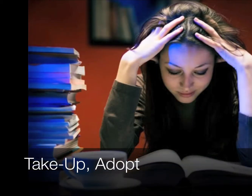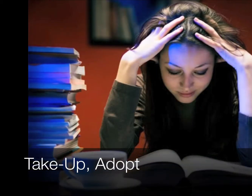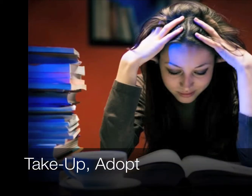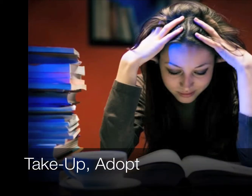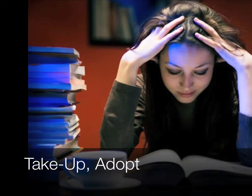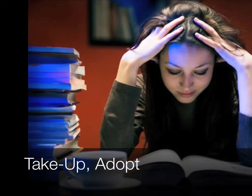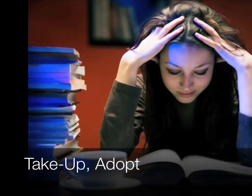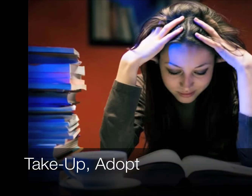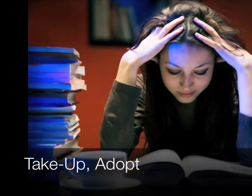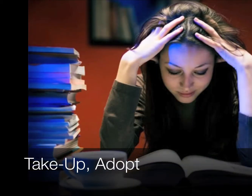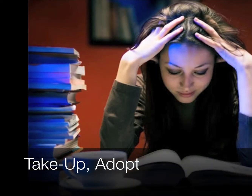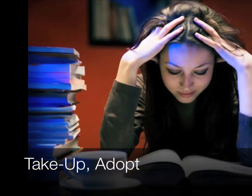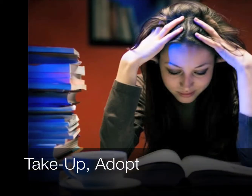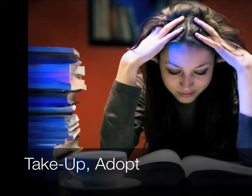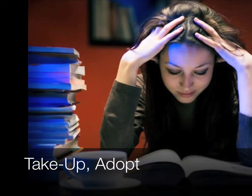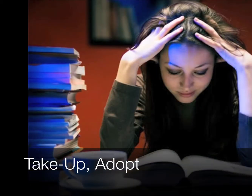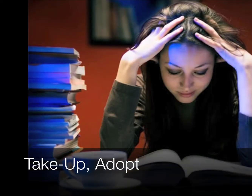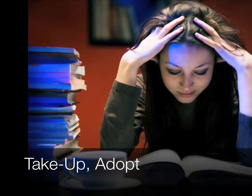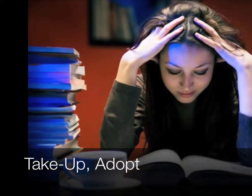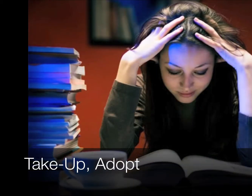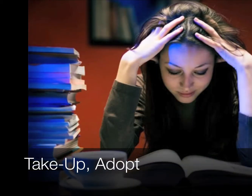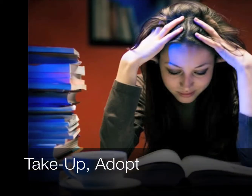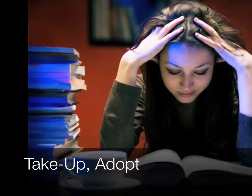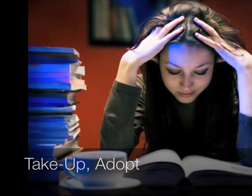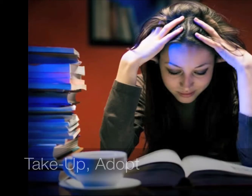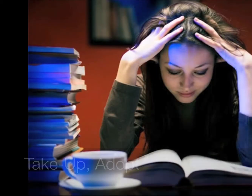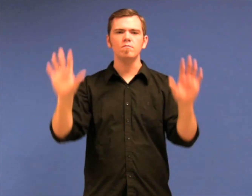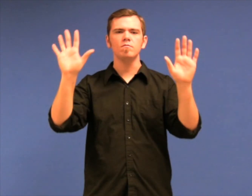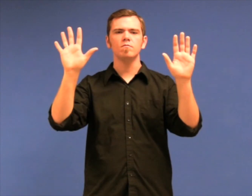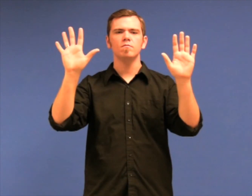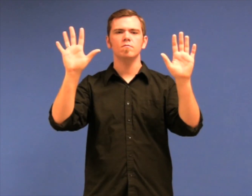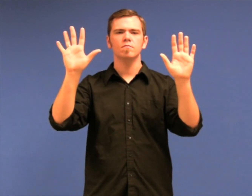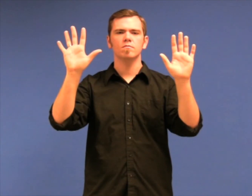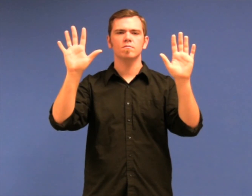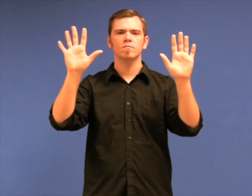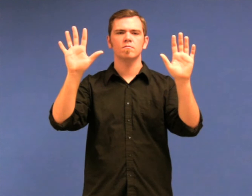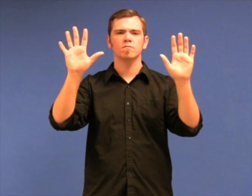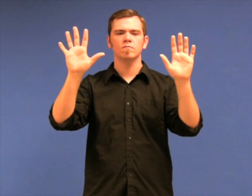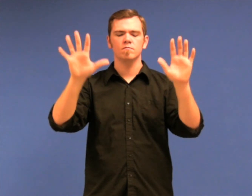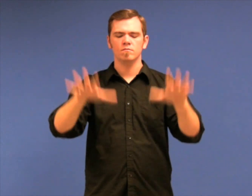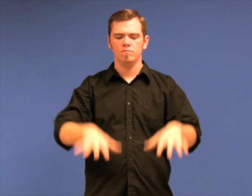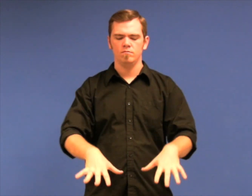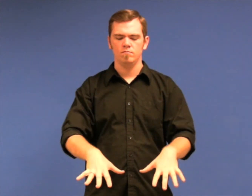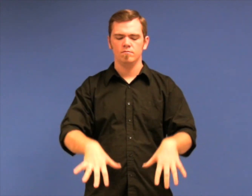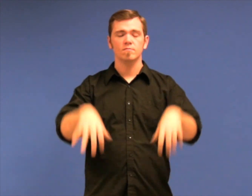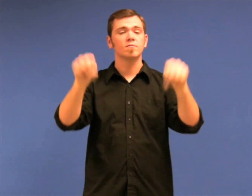All right, now the sign for take up, like you're going to take up a class or adopt something, is take